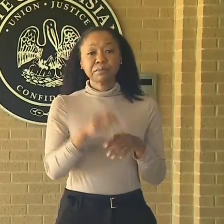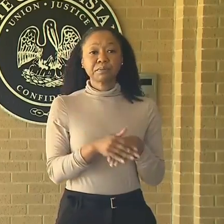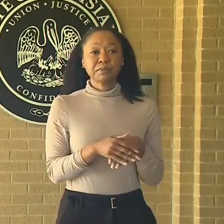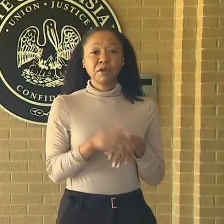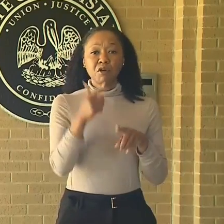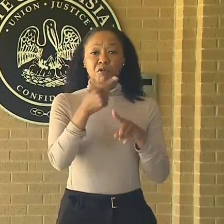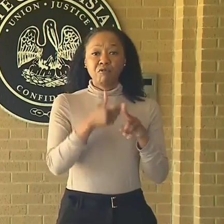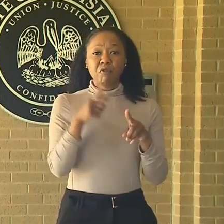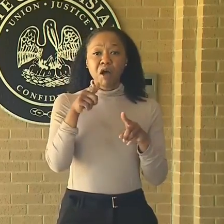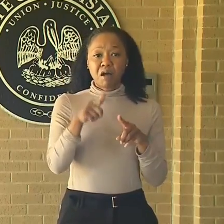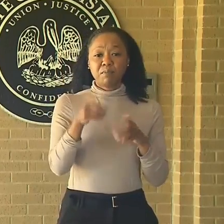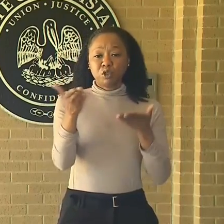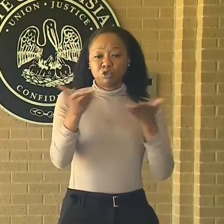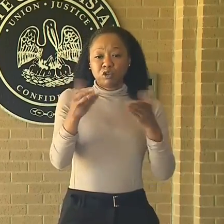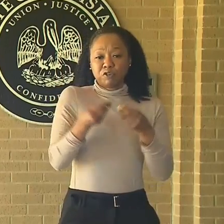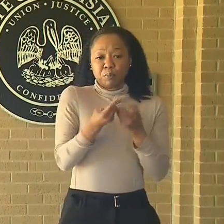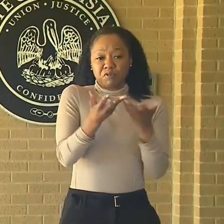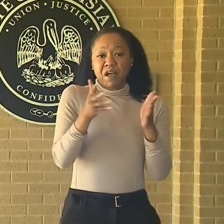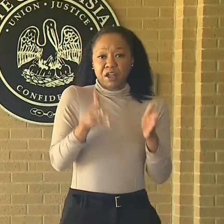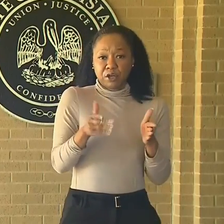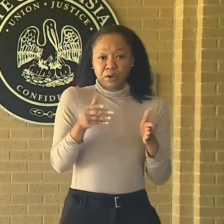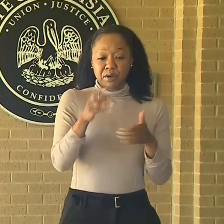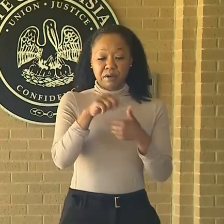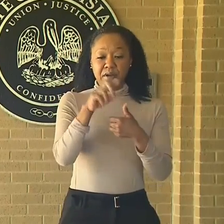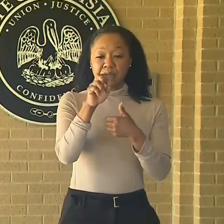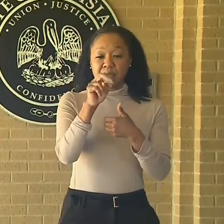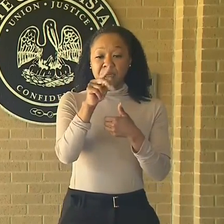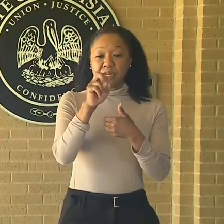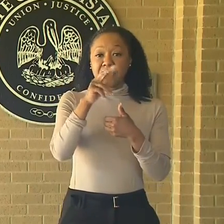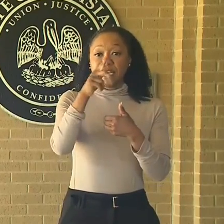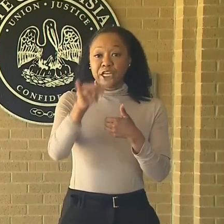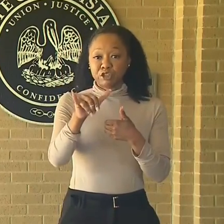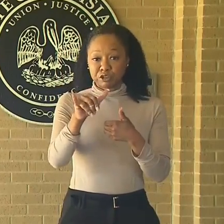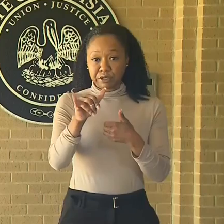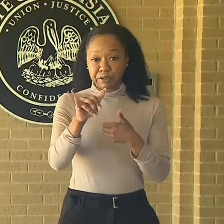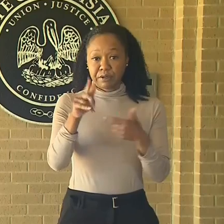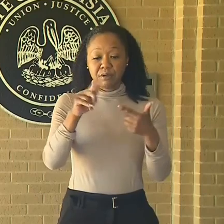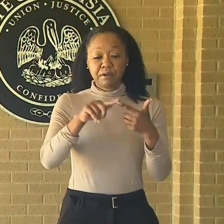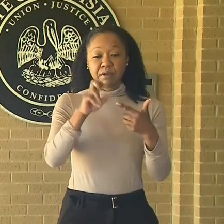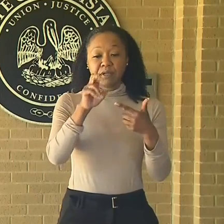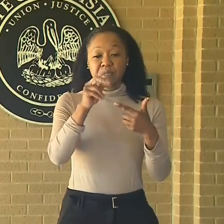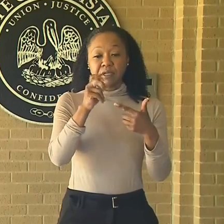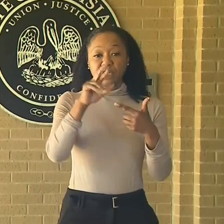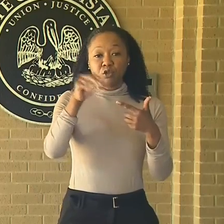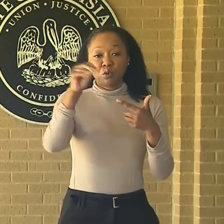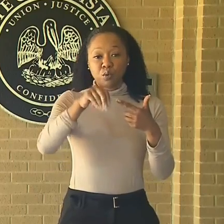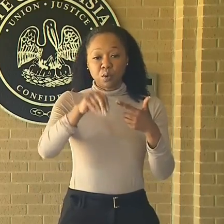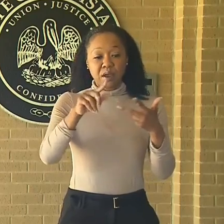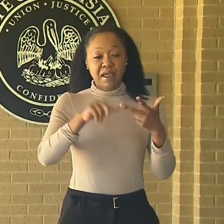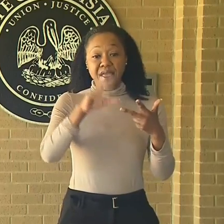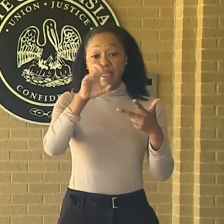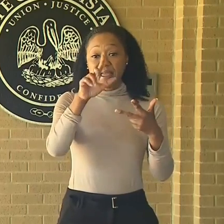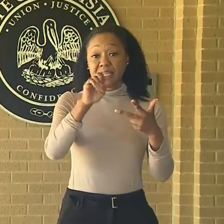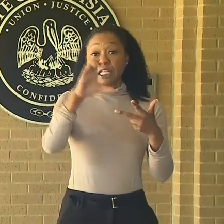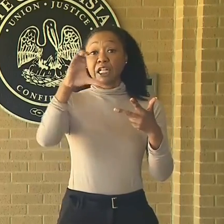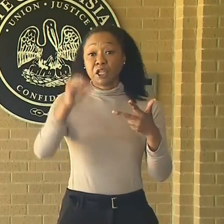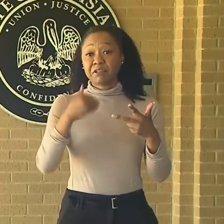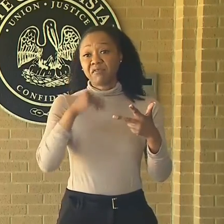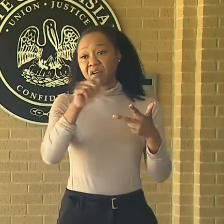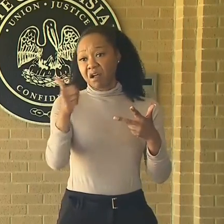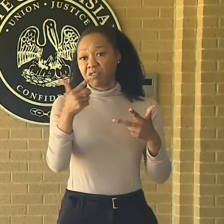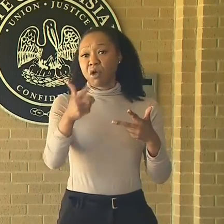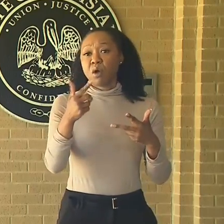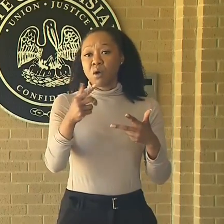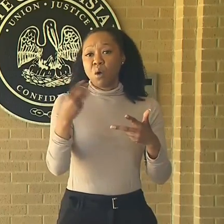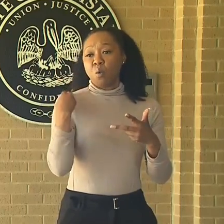the major service providers in this area, which are Entergy, New Orleans, and CLECO. Now there are some others like